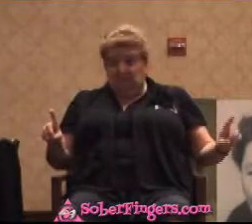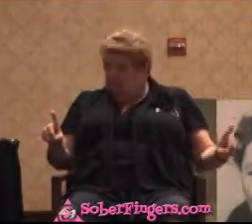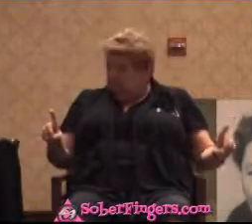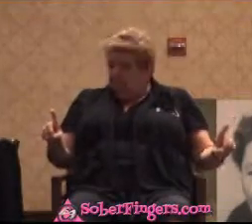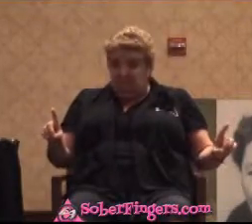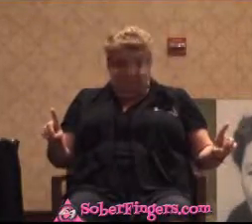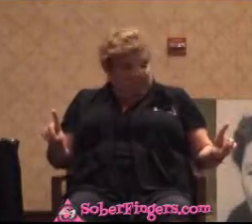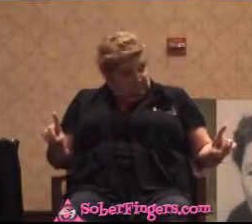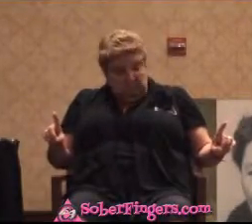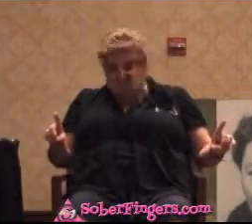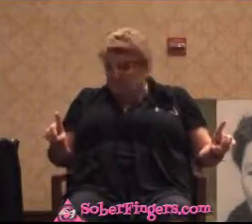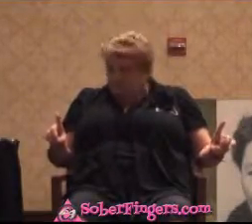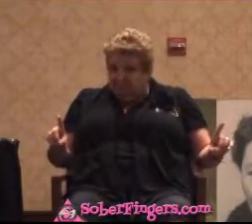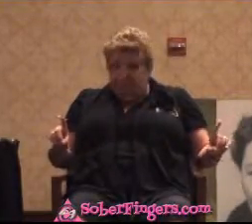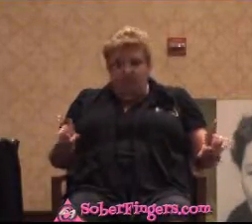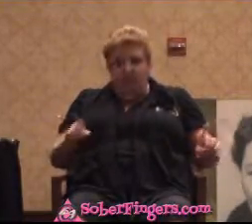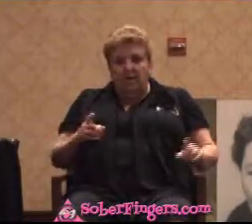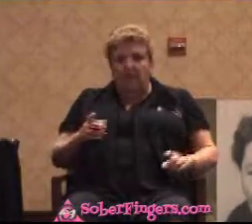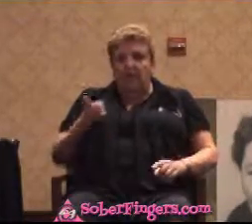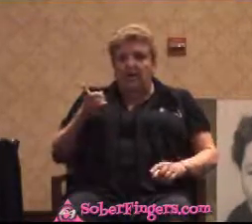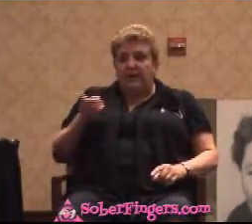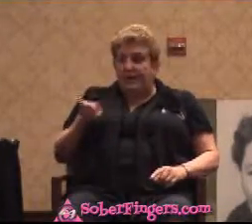And he had one tooth and it was gold.